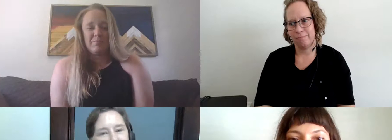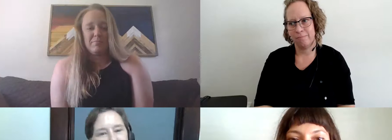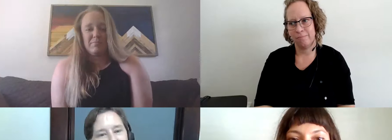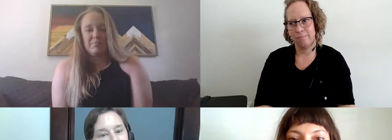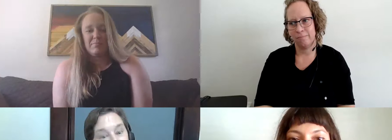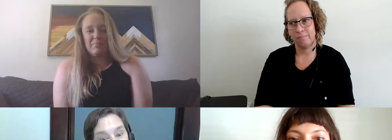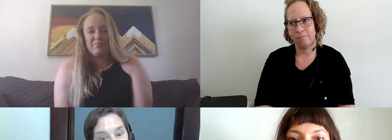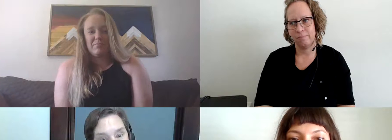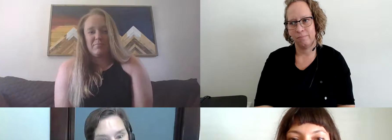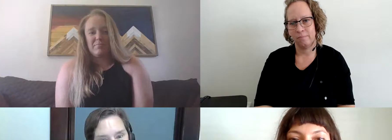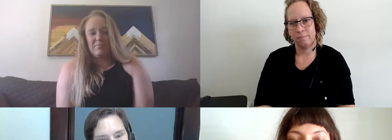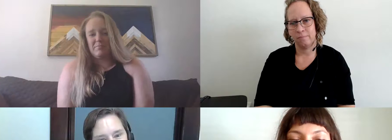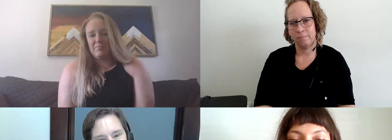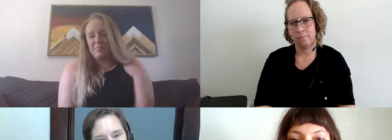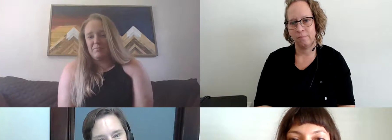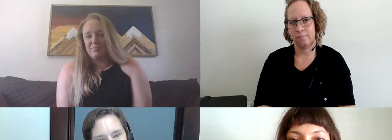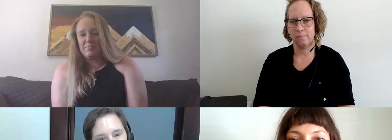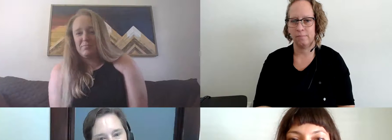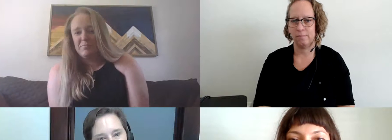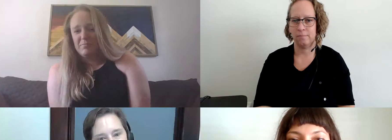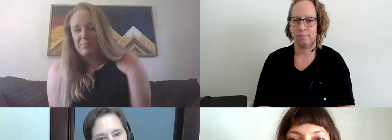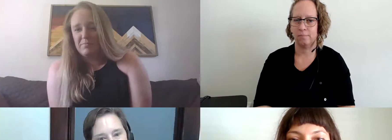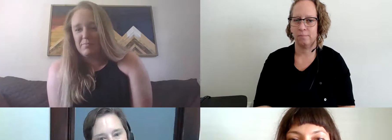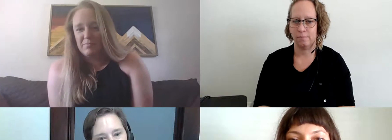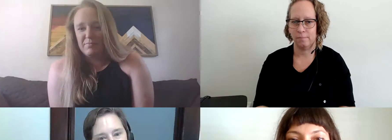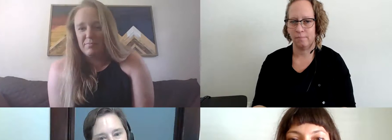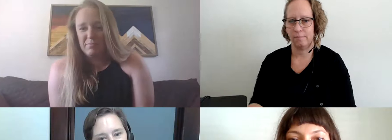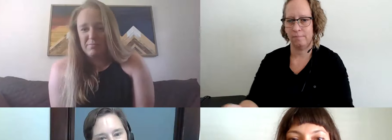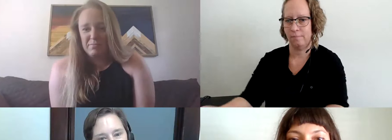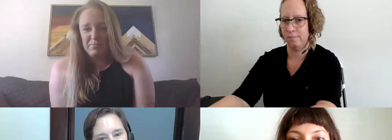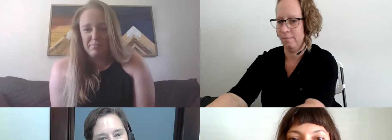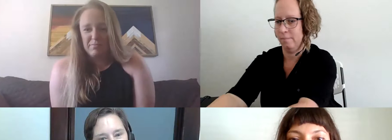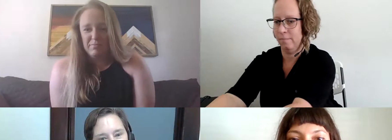Kirsten speaking. I'm glad you asked me that.